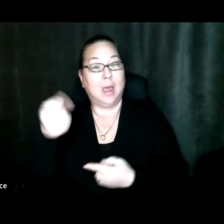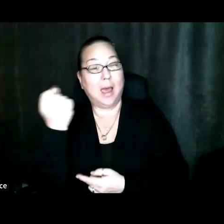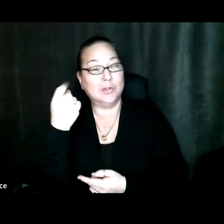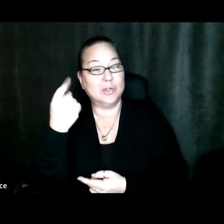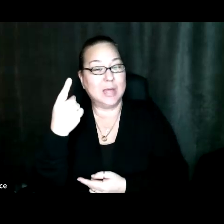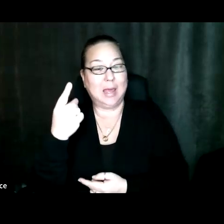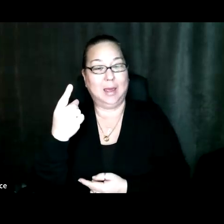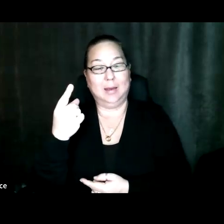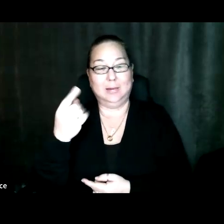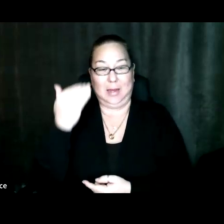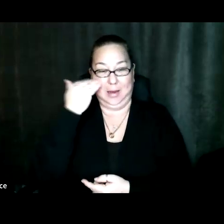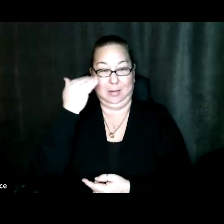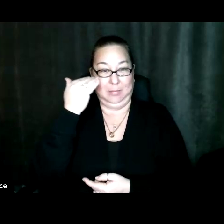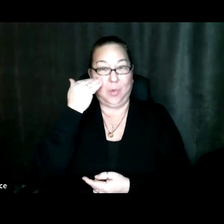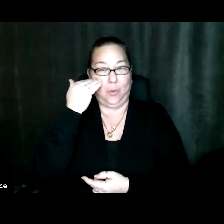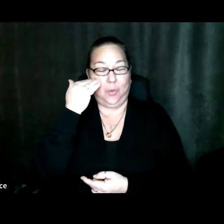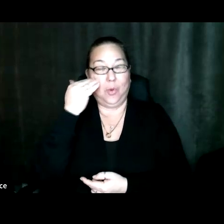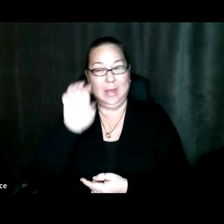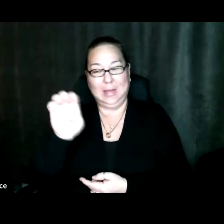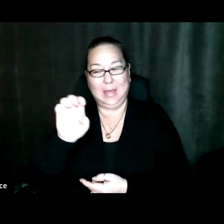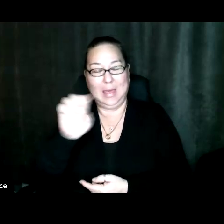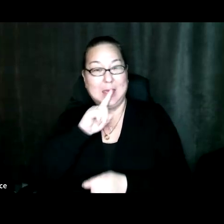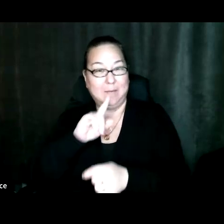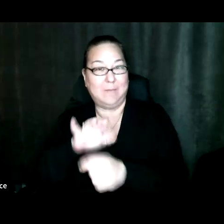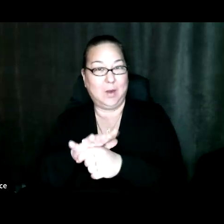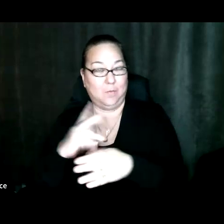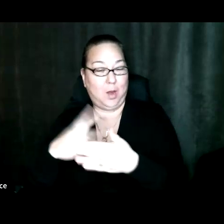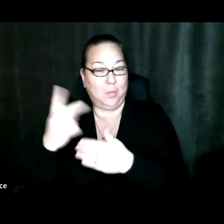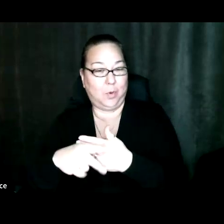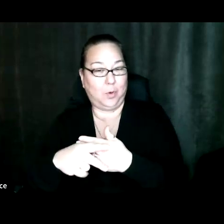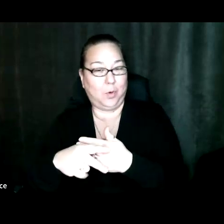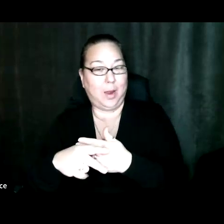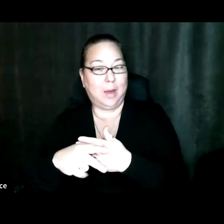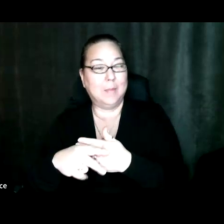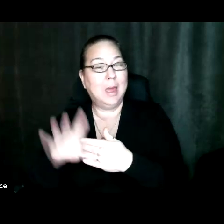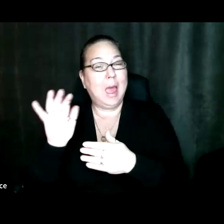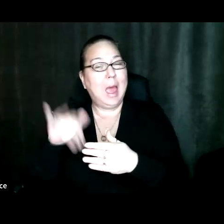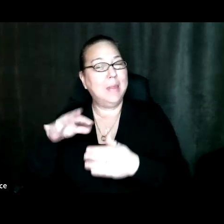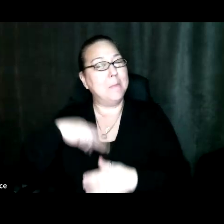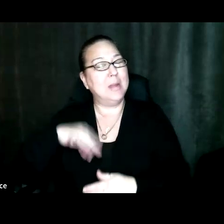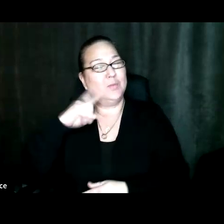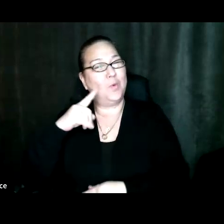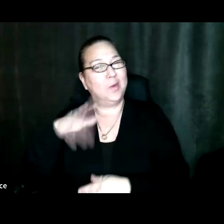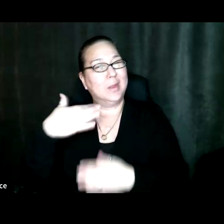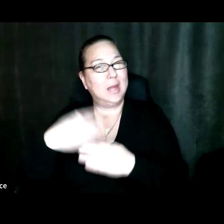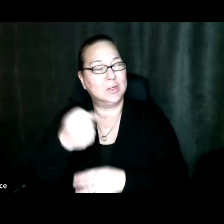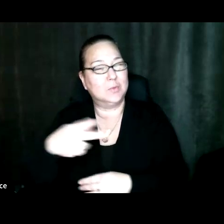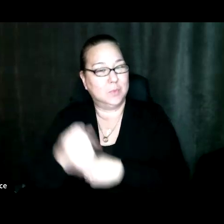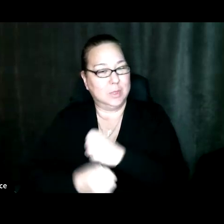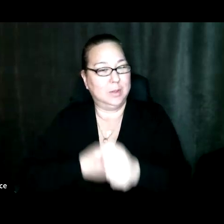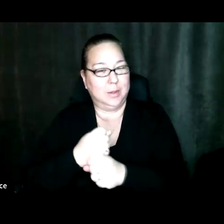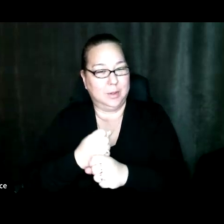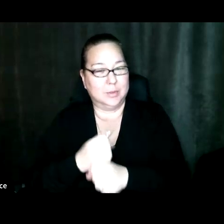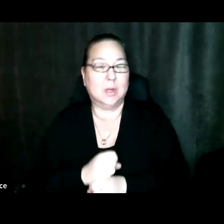program and the benefits for a few years. However, they could not give us an answer because 30 implementing